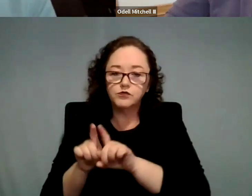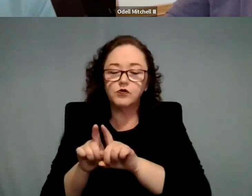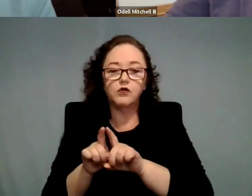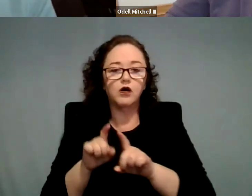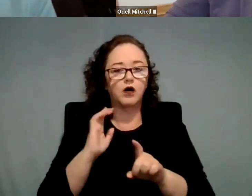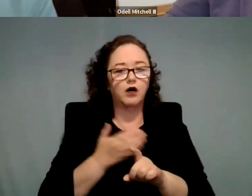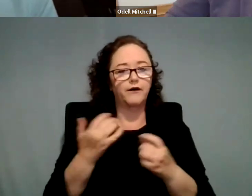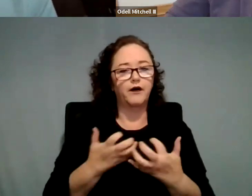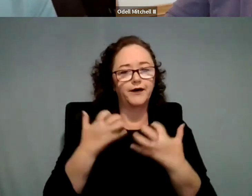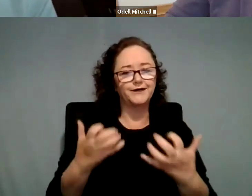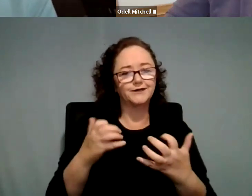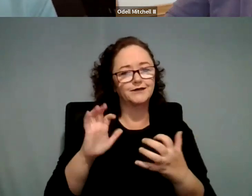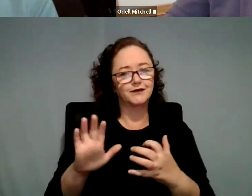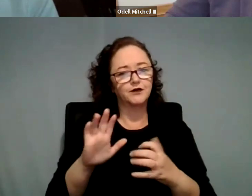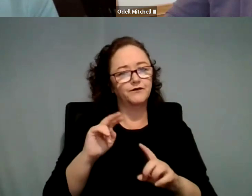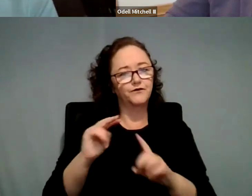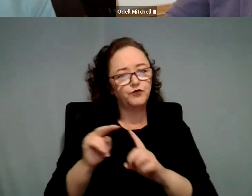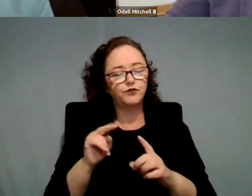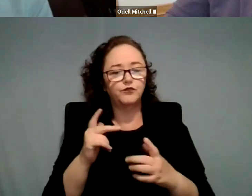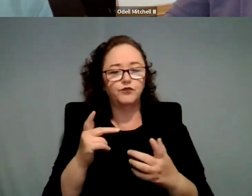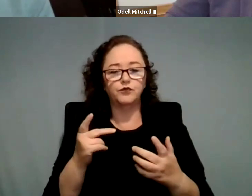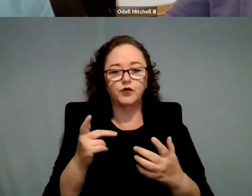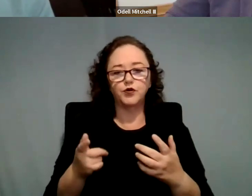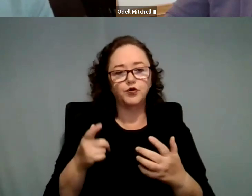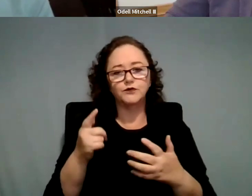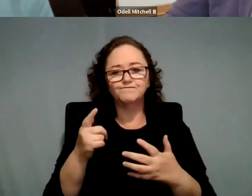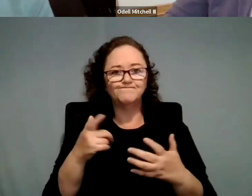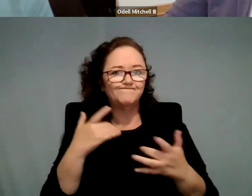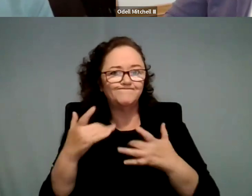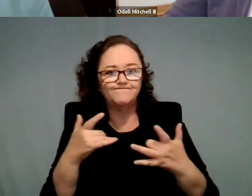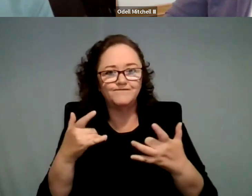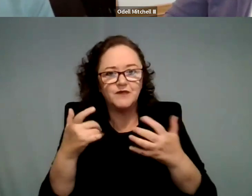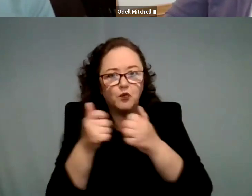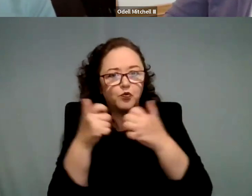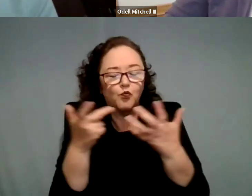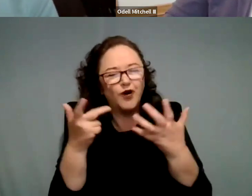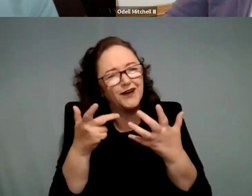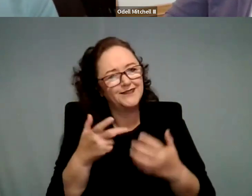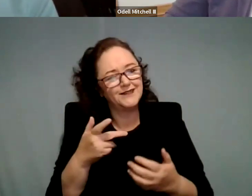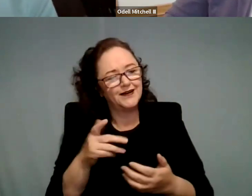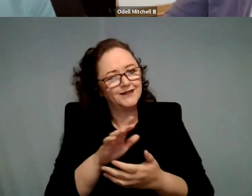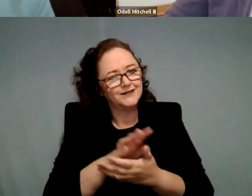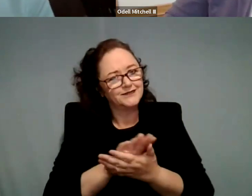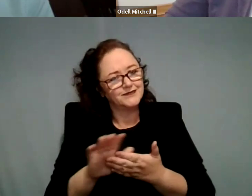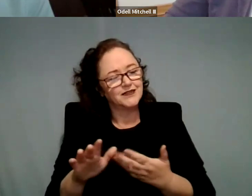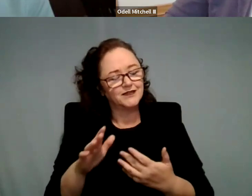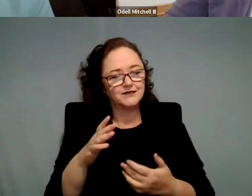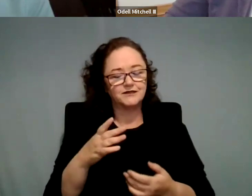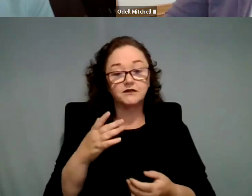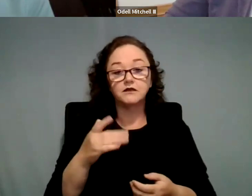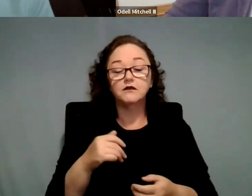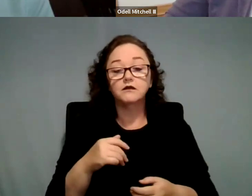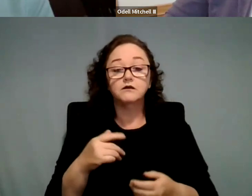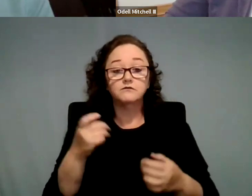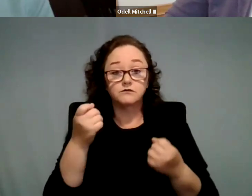what some of you are working on and excited by. I want to remind you that this ongoing programming from the help desk is really here